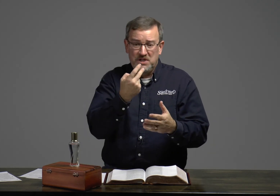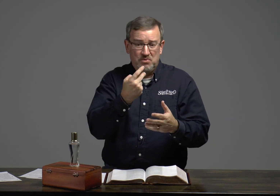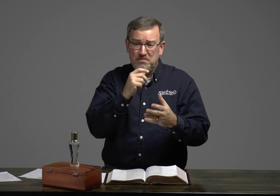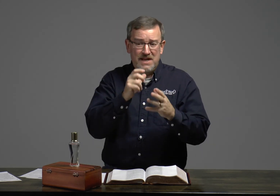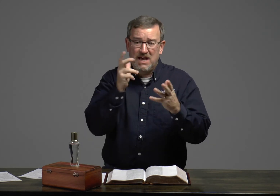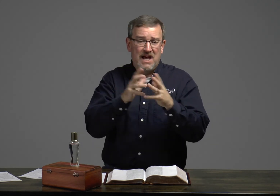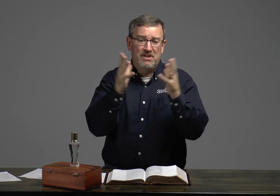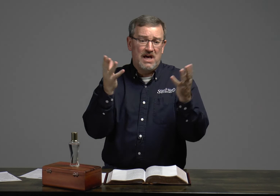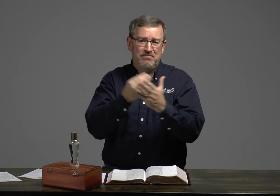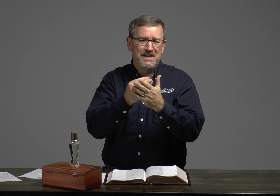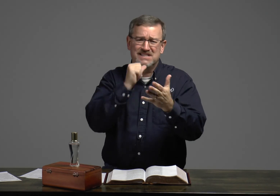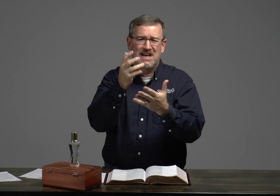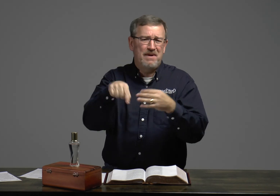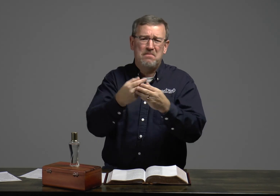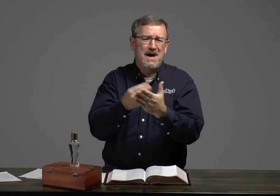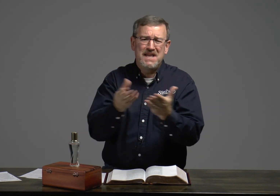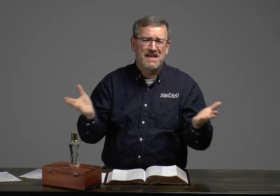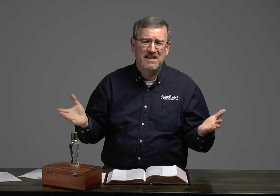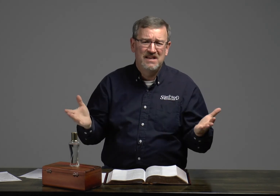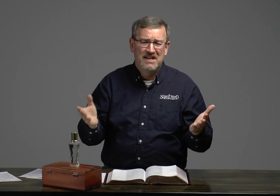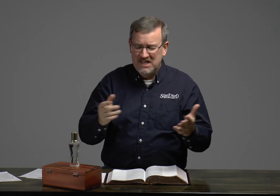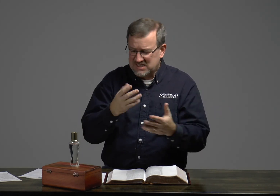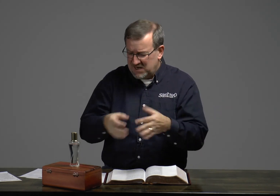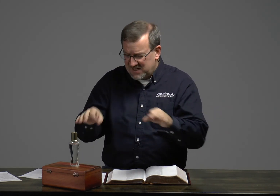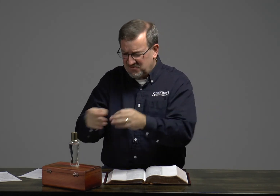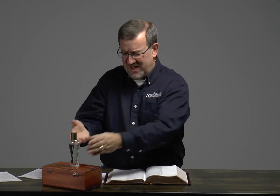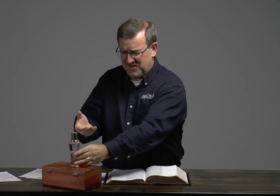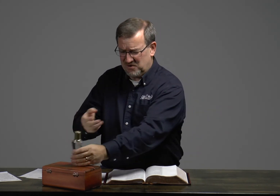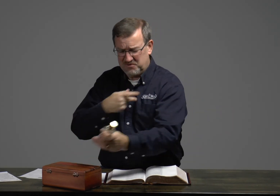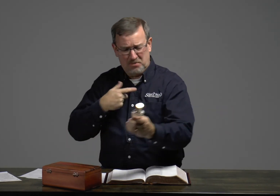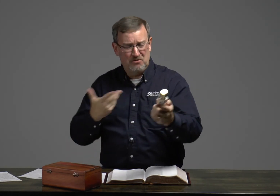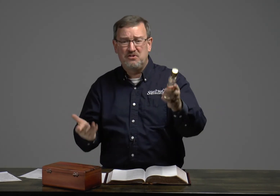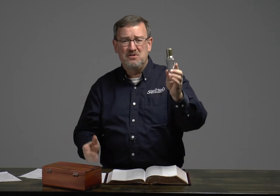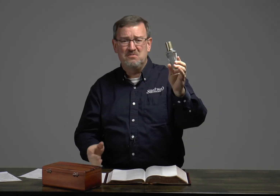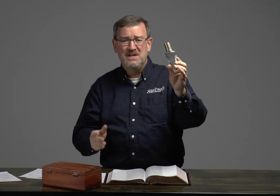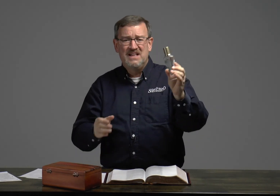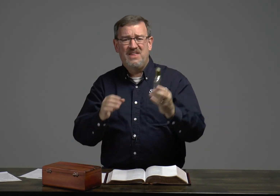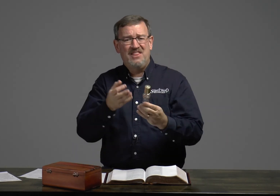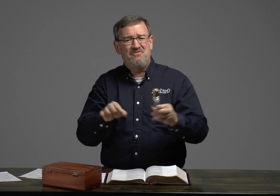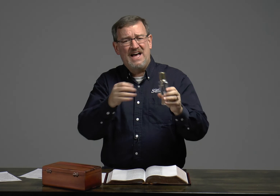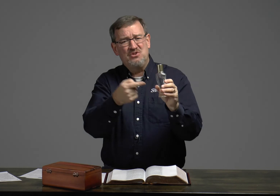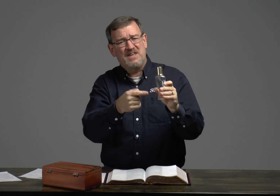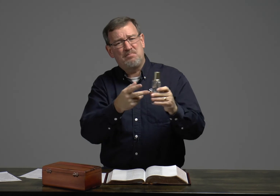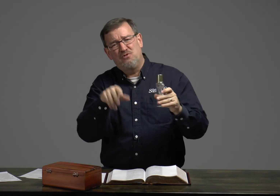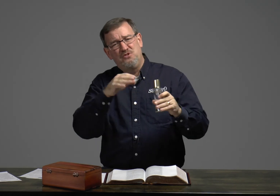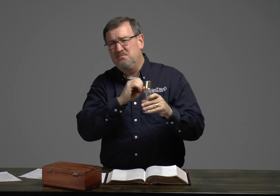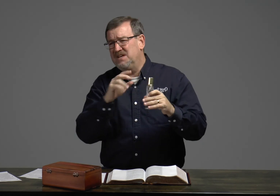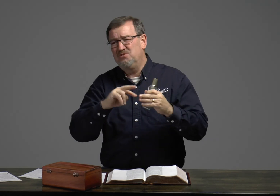We may not have a lot of money. It's not about money. It's not about the value of the perfume. That the value of that perfume, it really